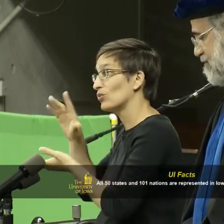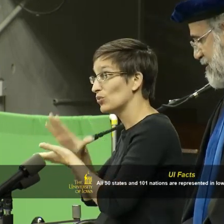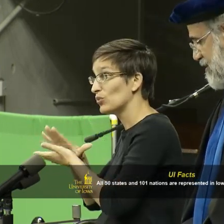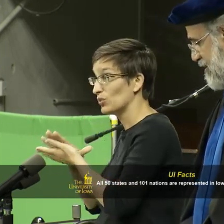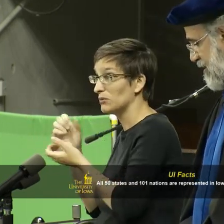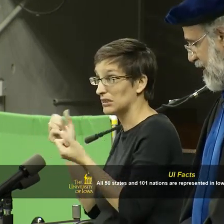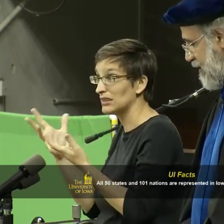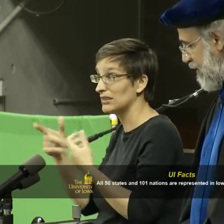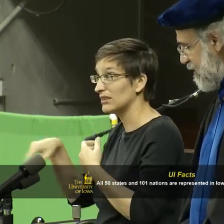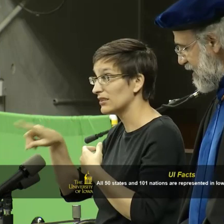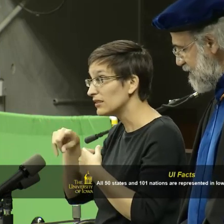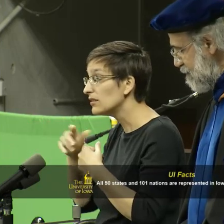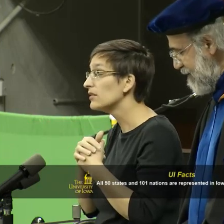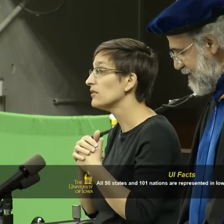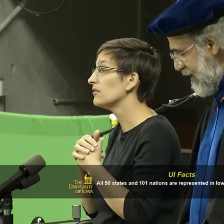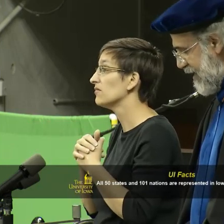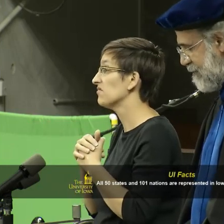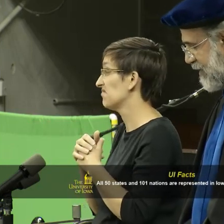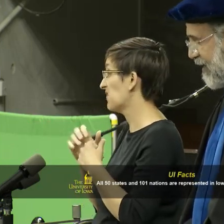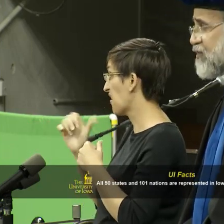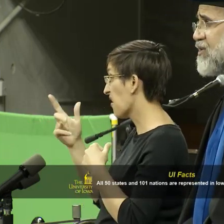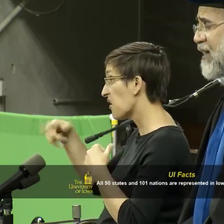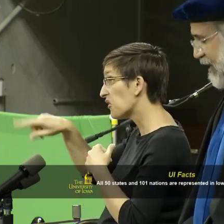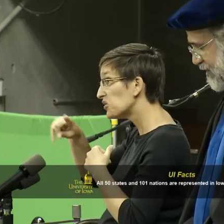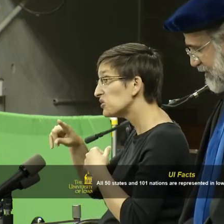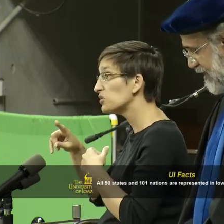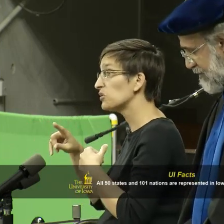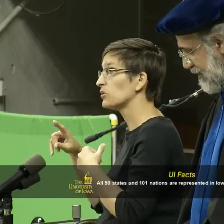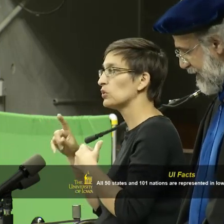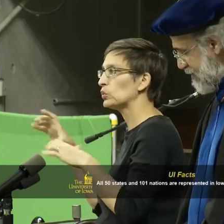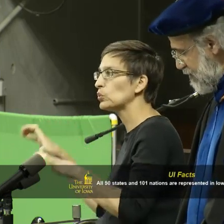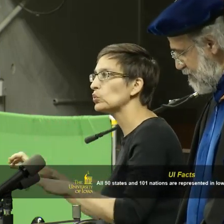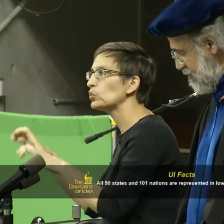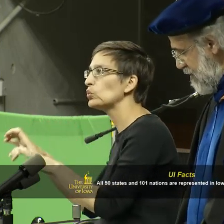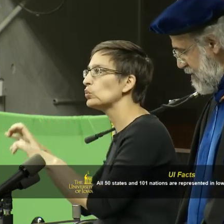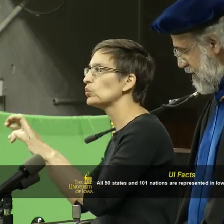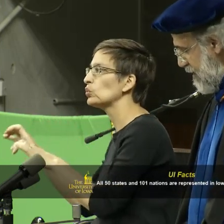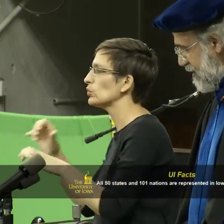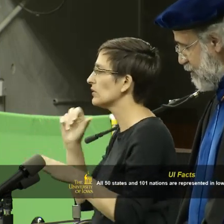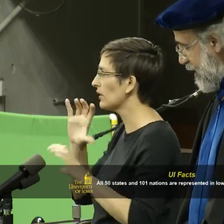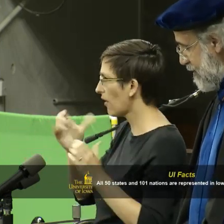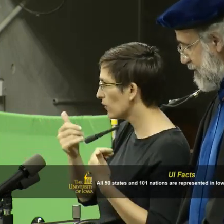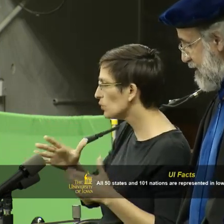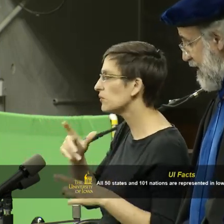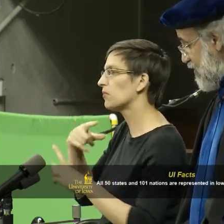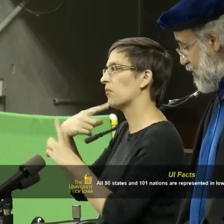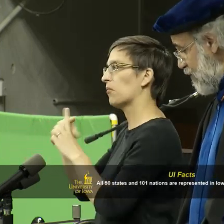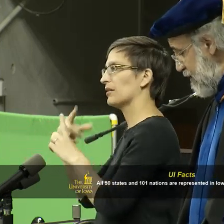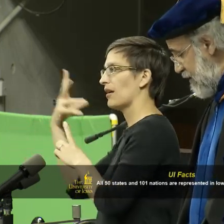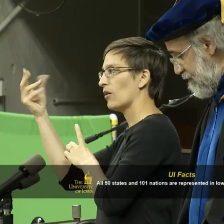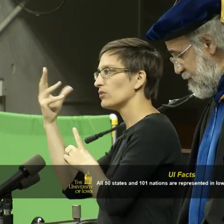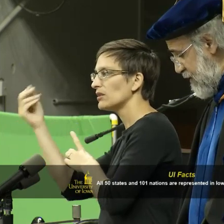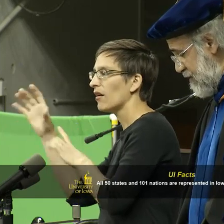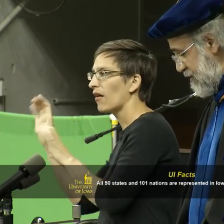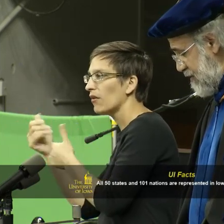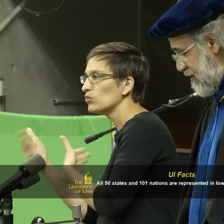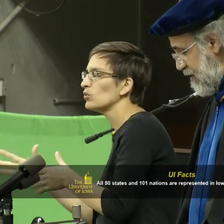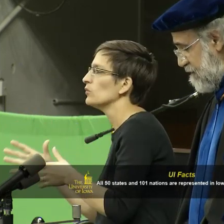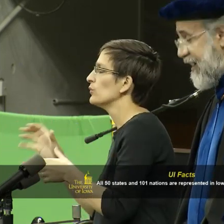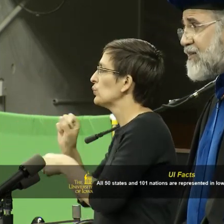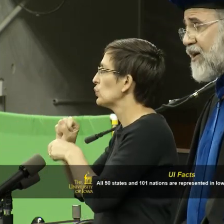university, and others have spent time and energy outside the classroom, as well in student